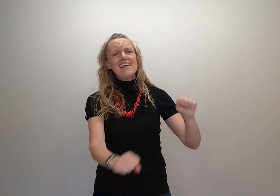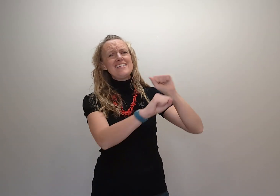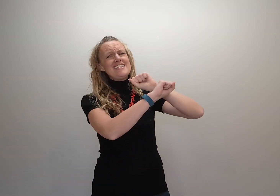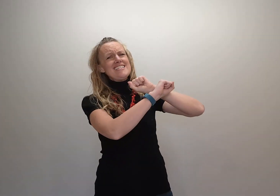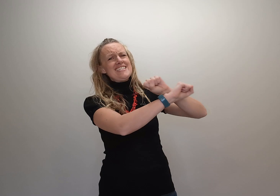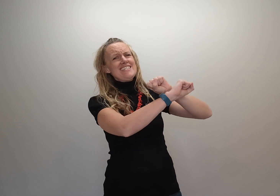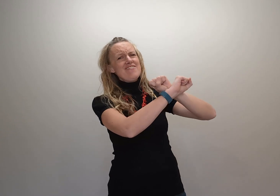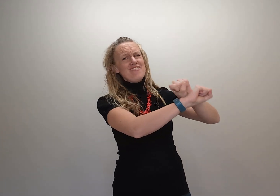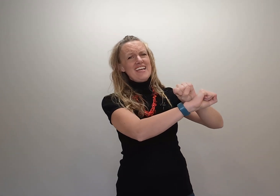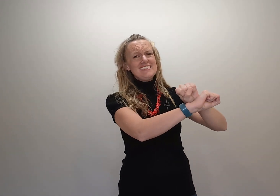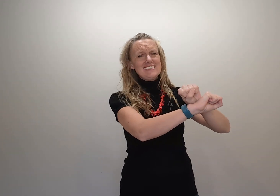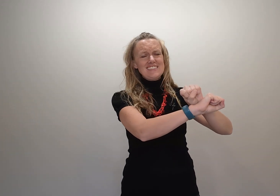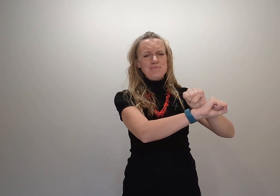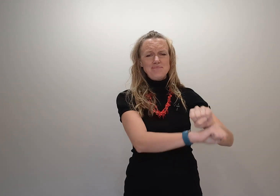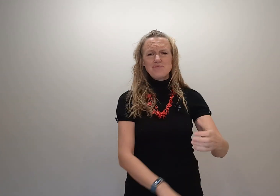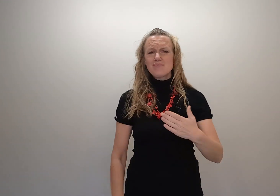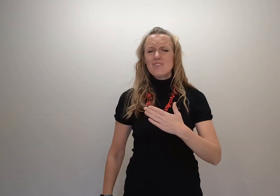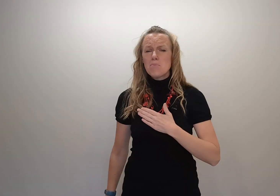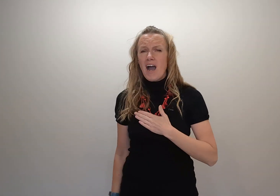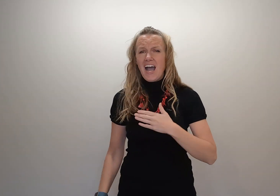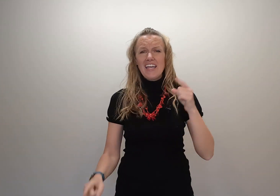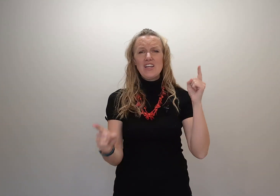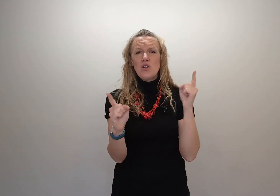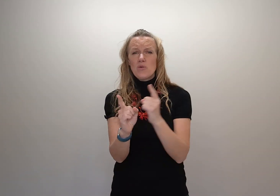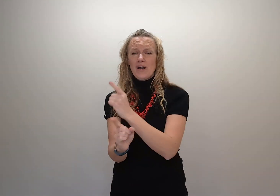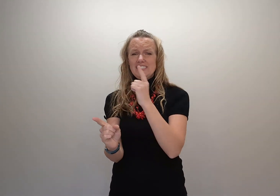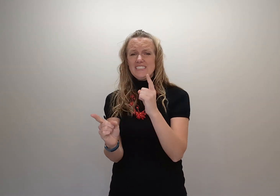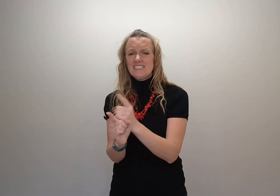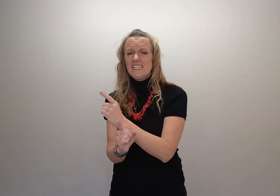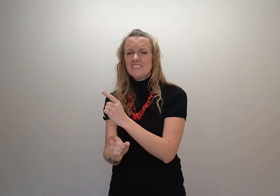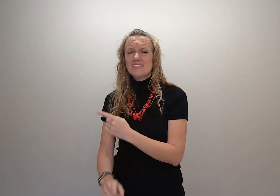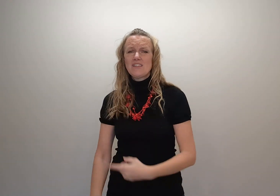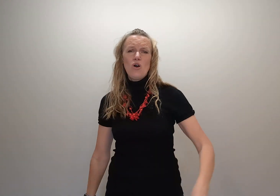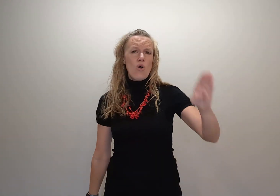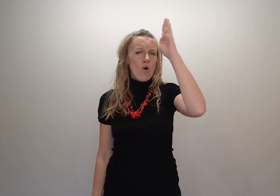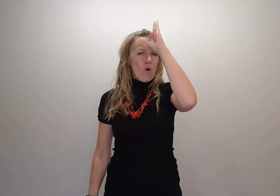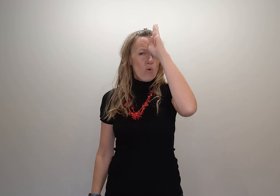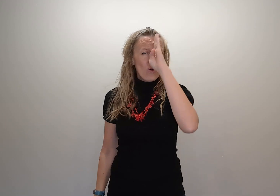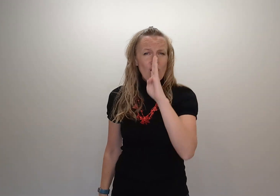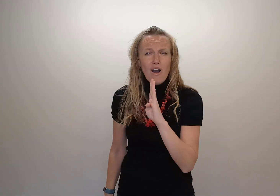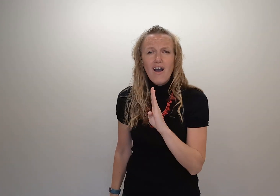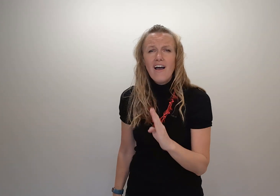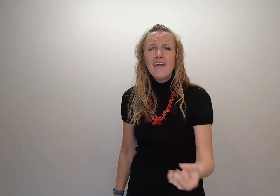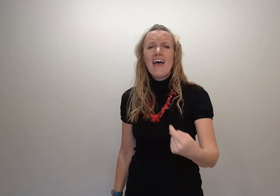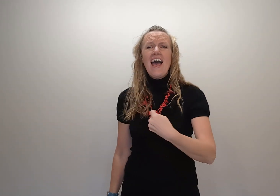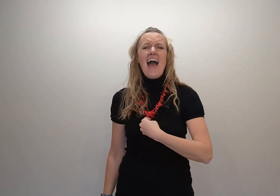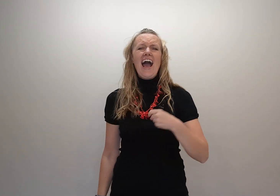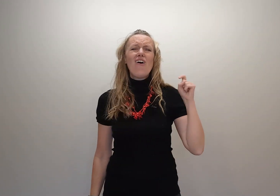one defense, my righteousness. Oh God, how